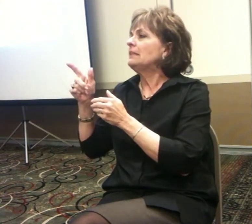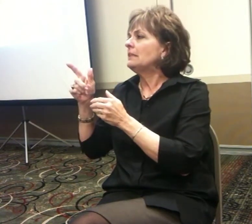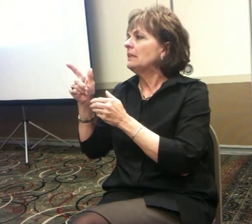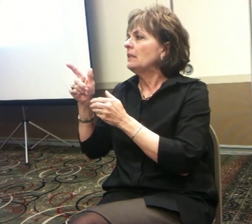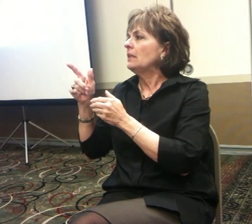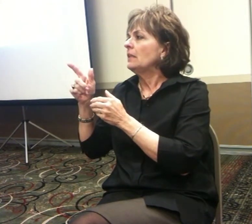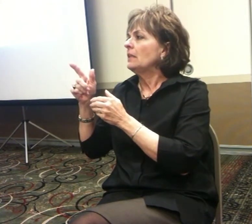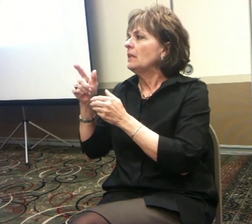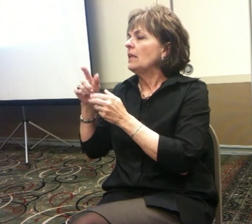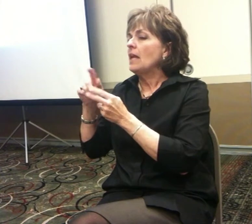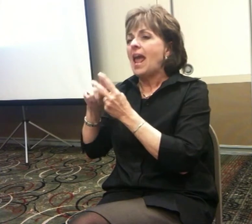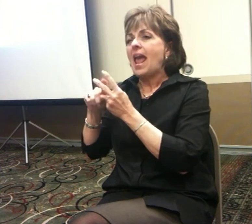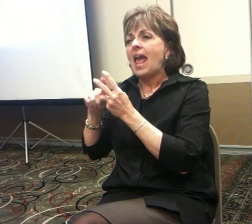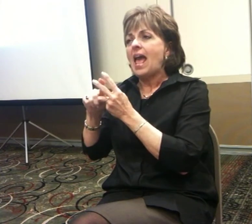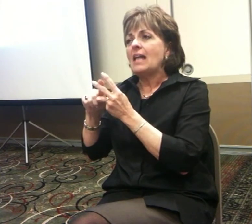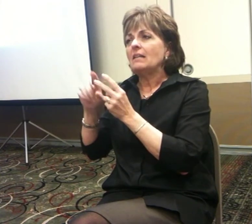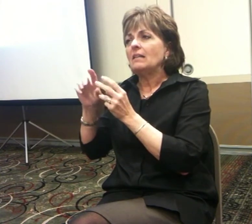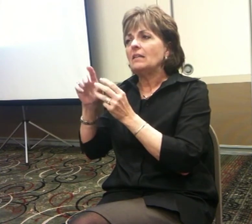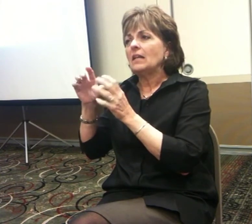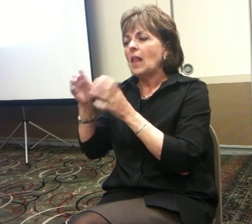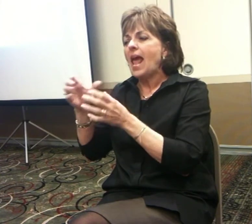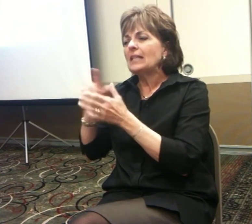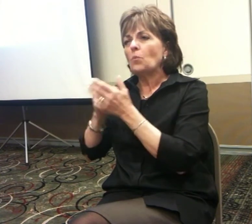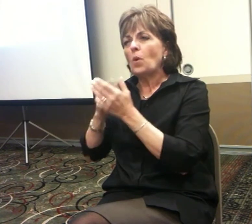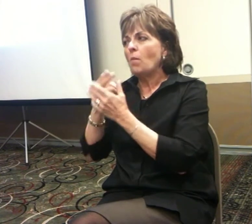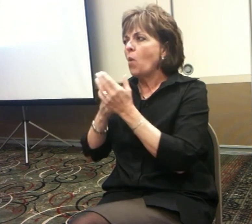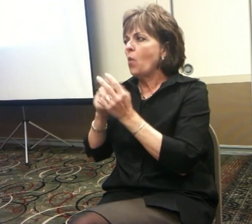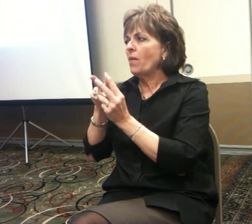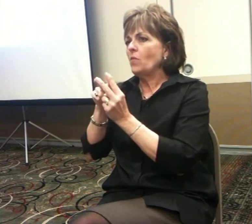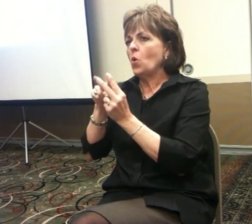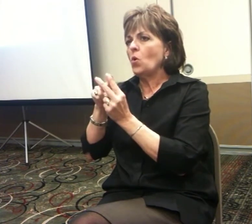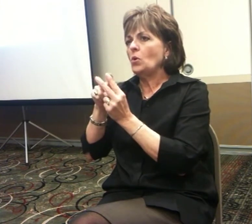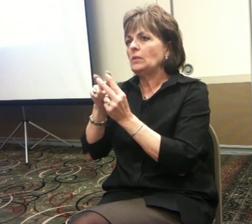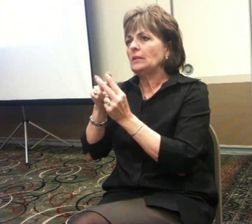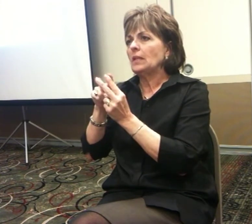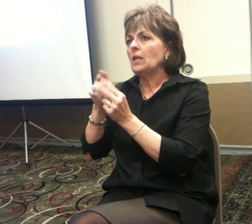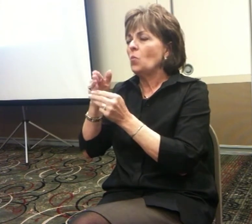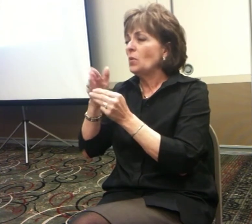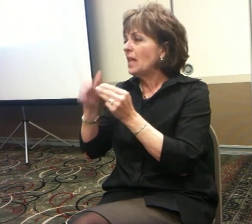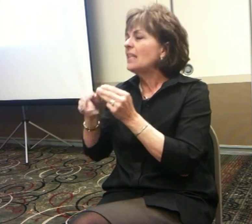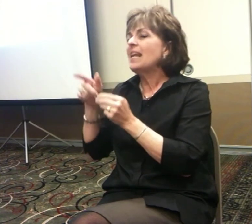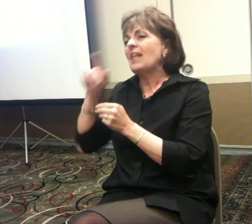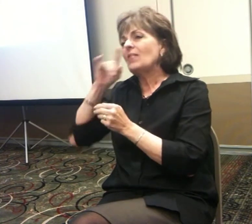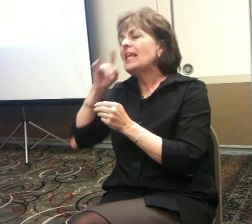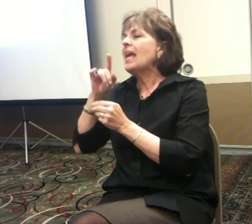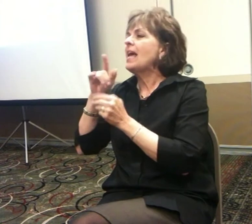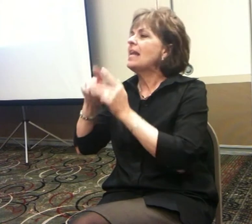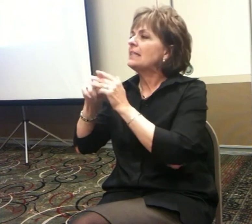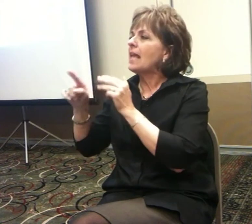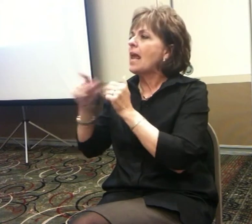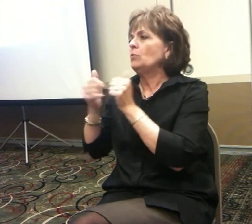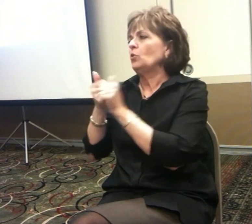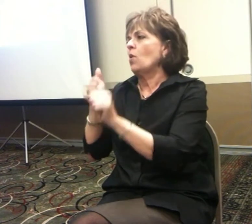those basically result in? The kid gets to escape or avoid. All right. Now, thinking about